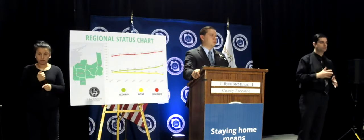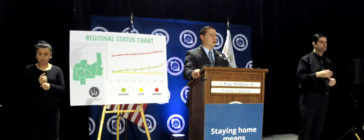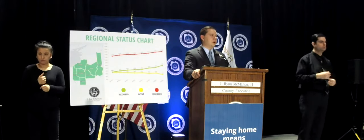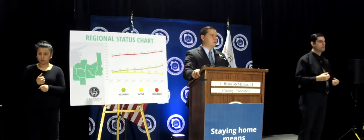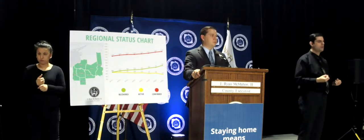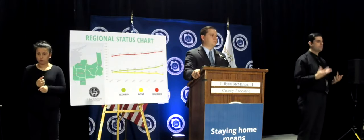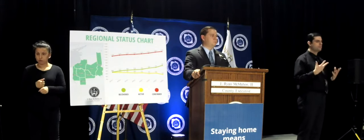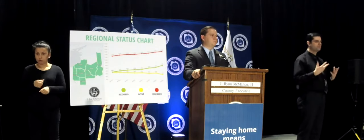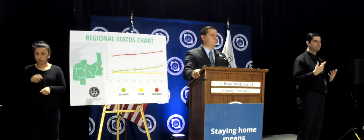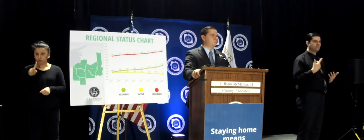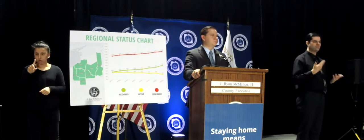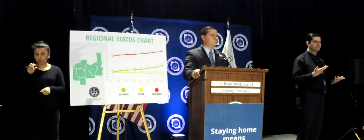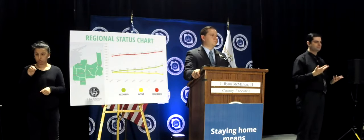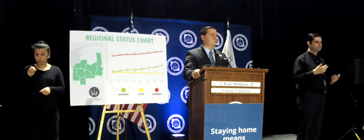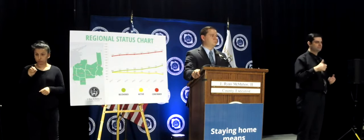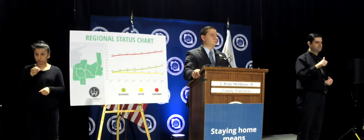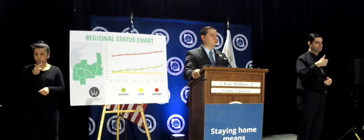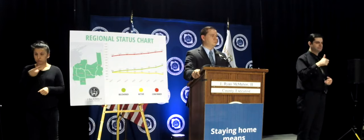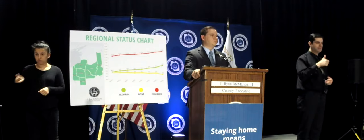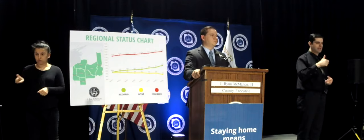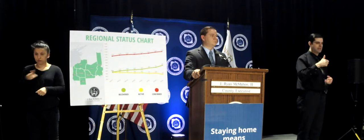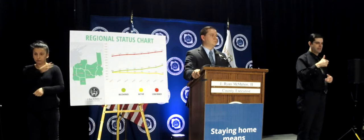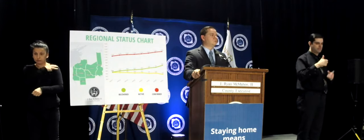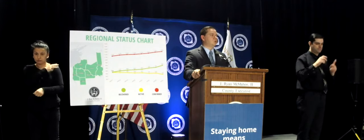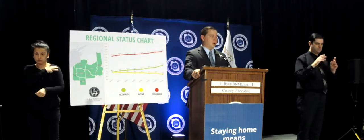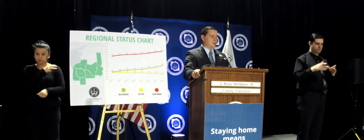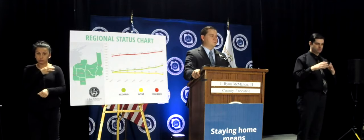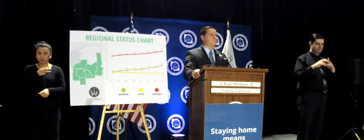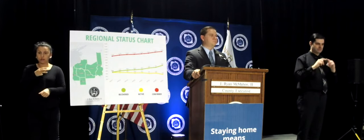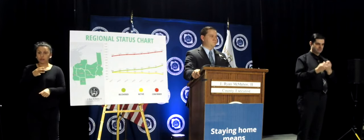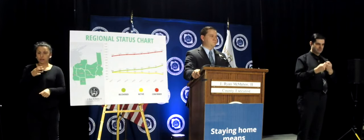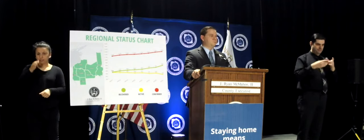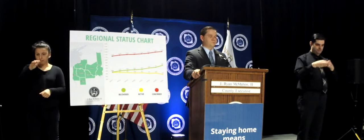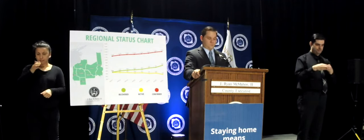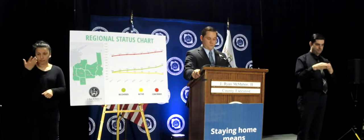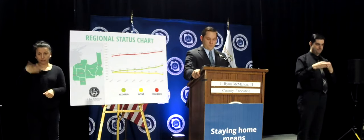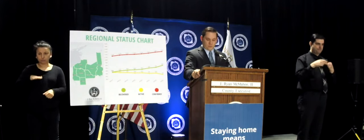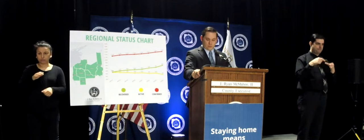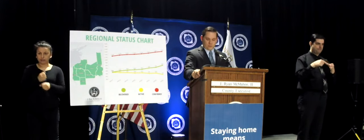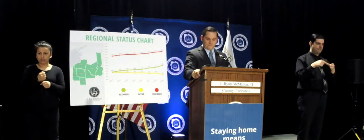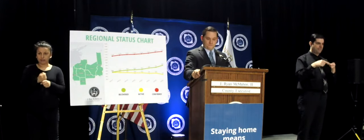10-person team right now, Tim. 10 in addition to what you already. Correct.